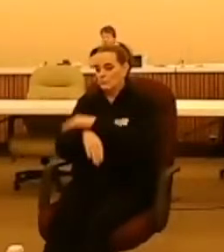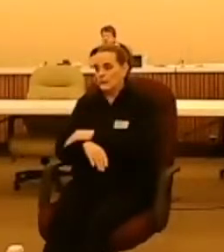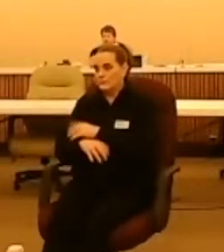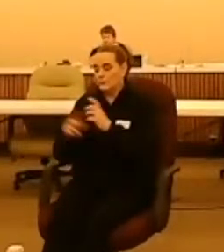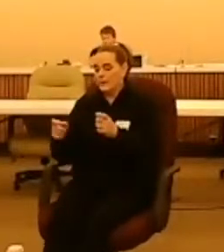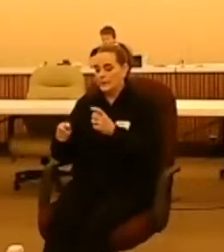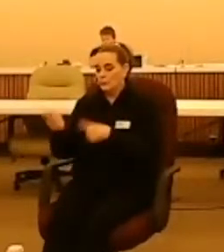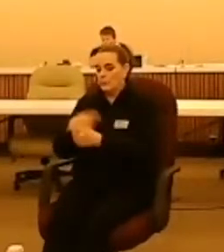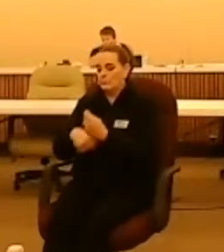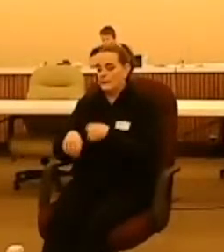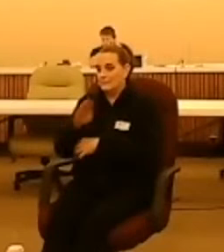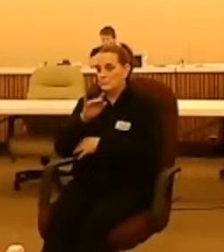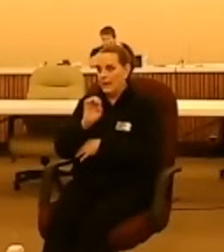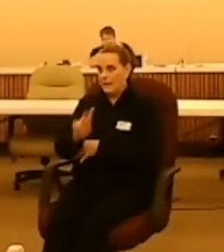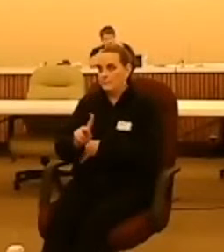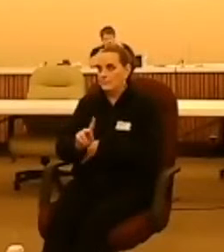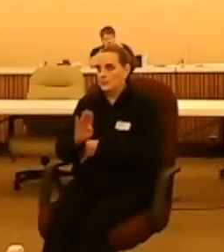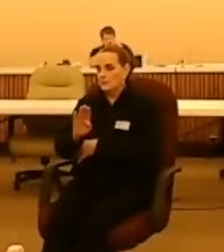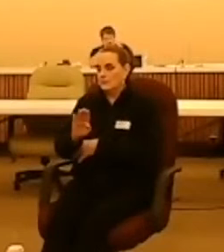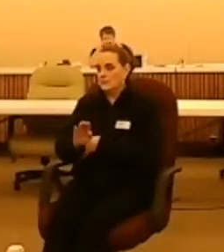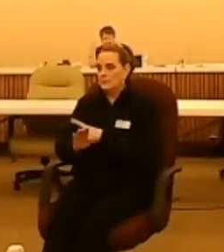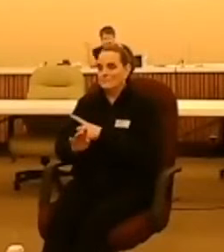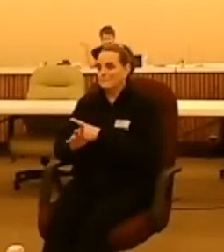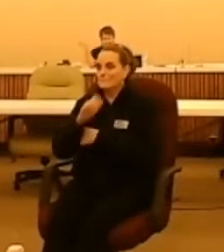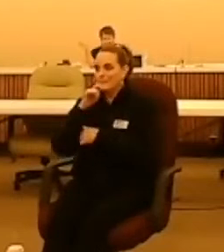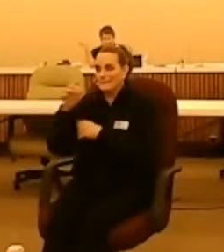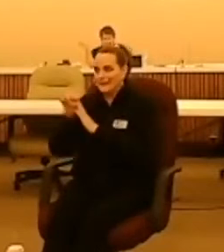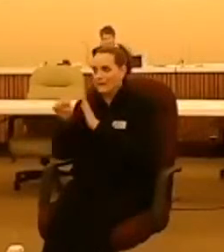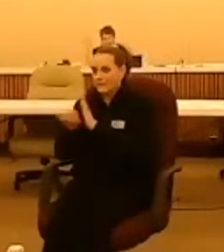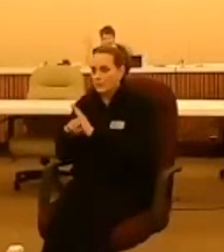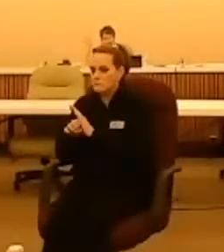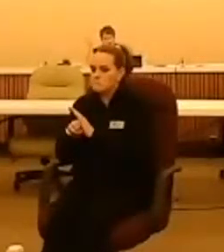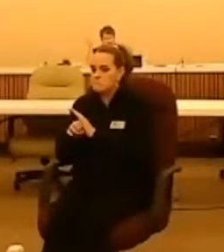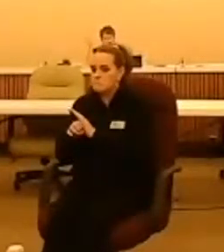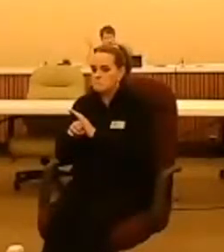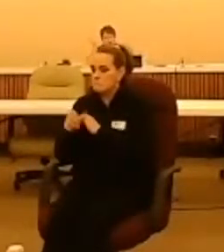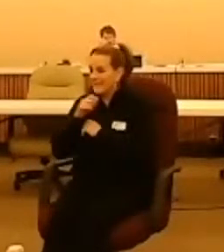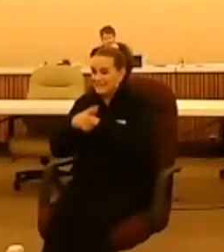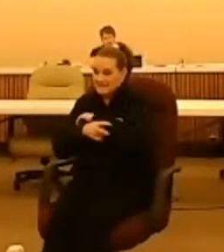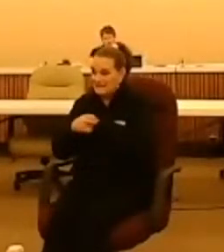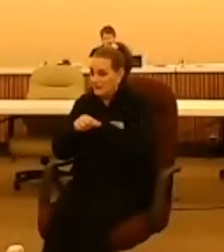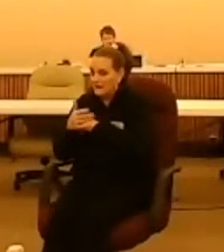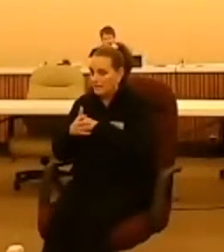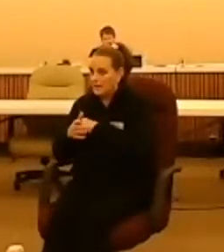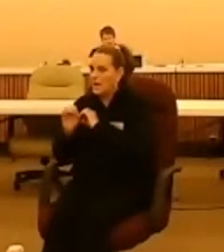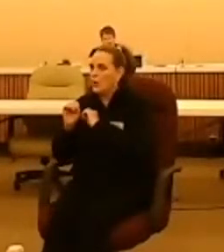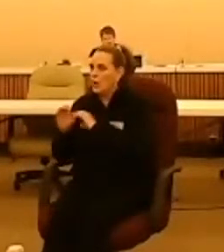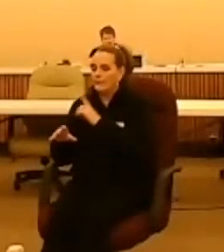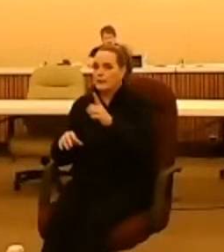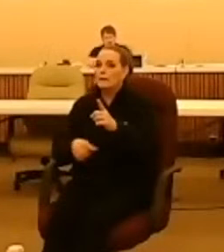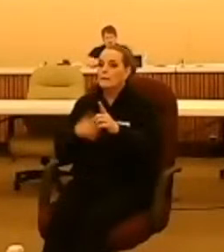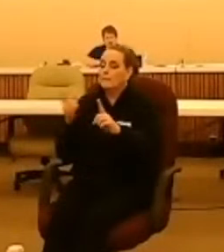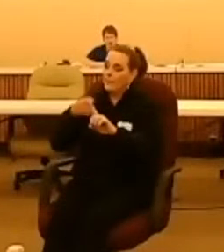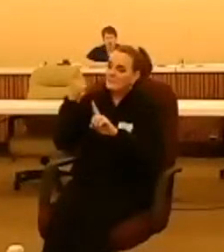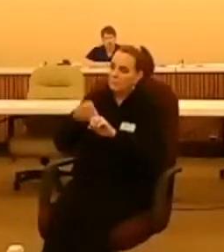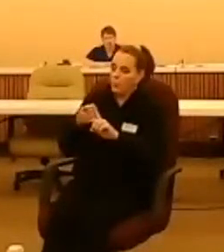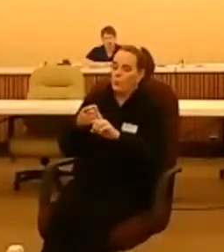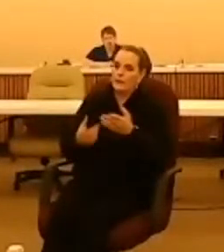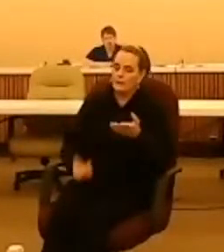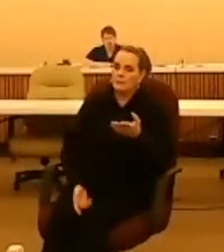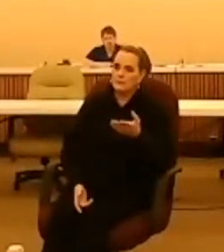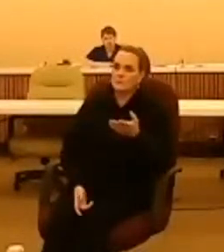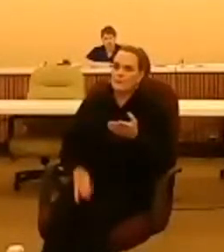That's clearly unethical. Okay? Did I steal anything? What did I do criminally? But that's the whole point really of